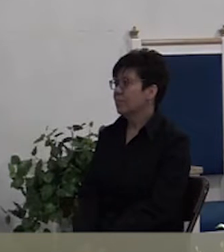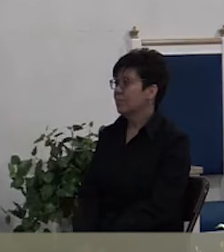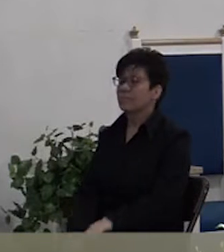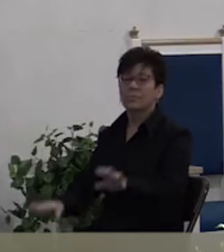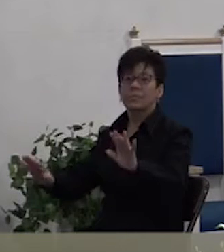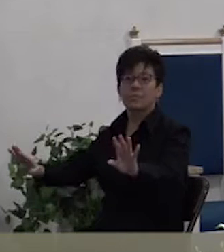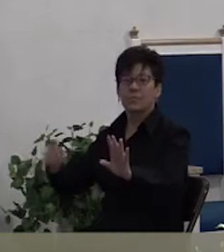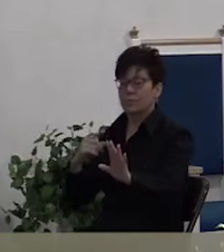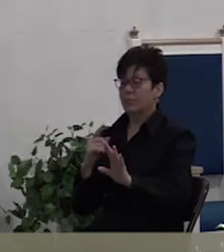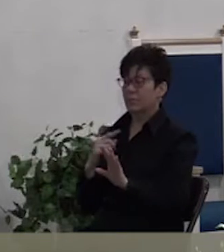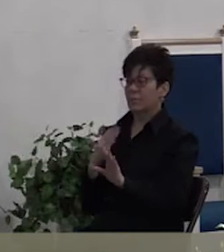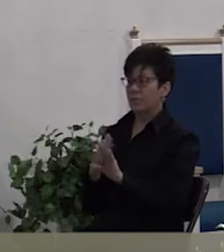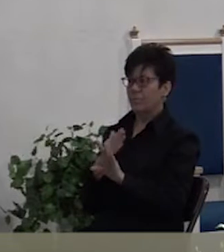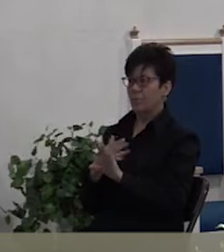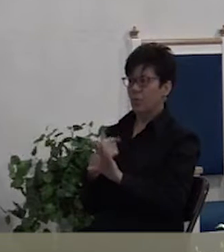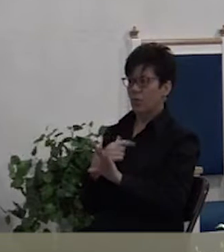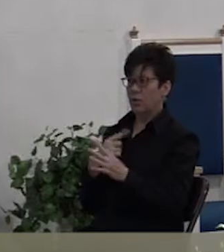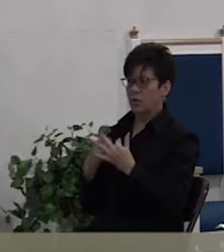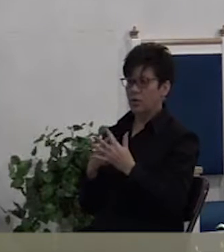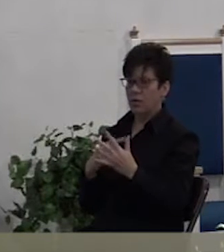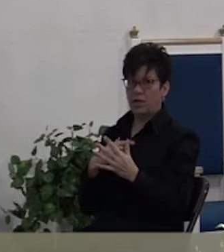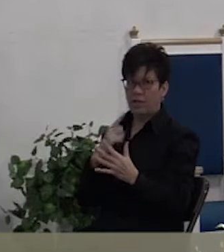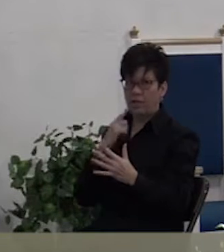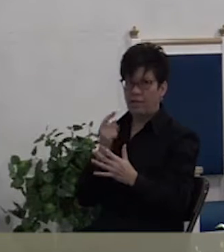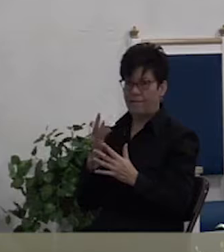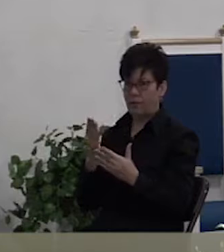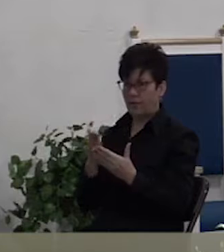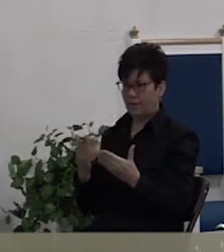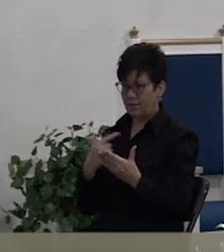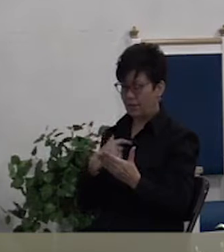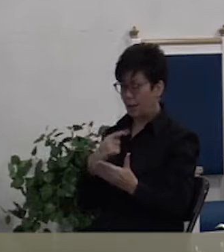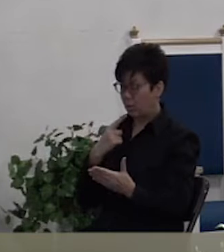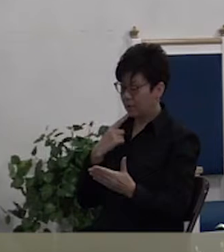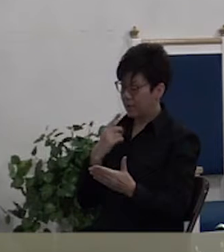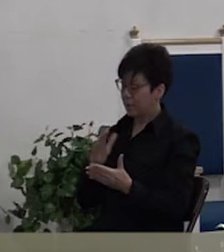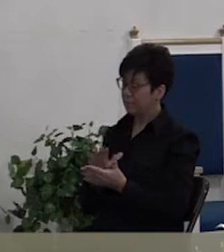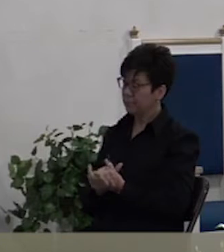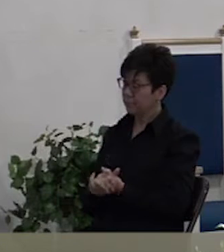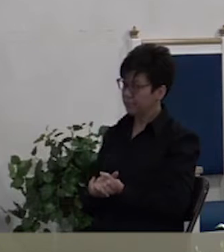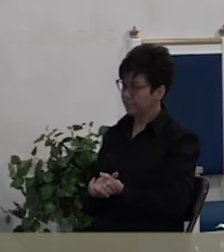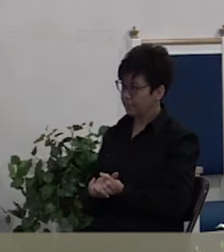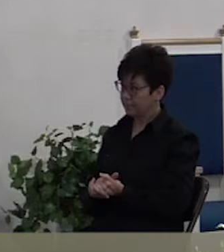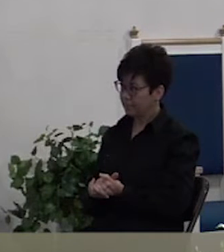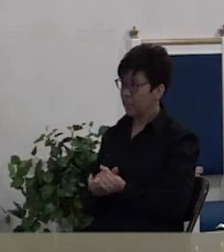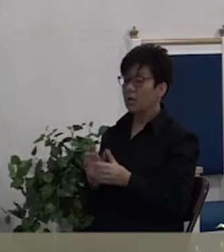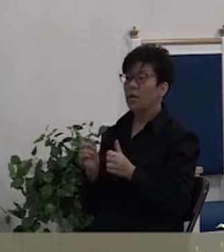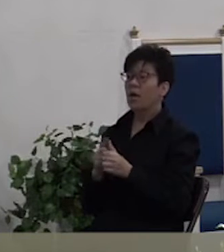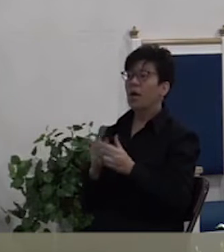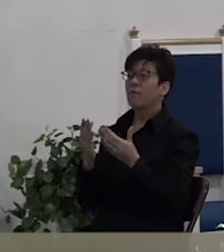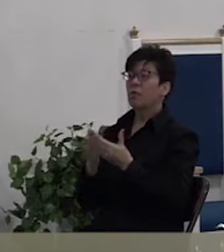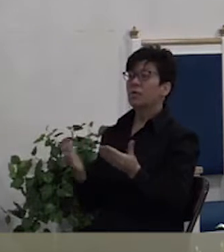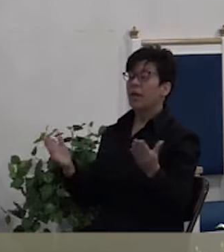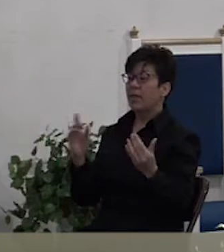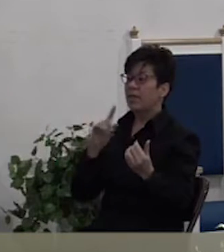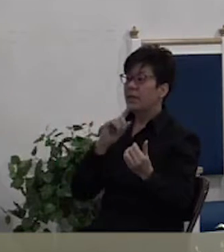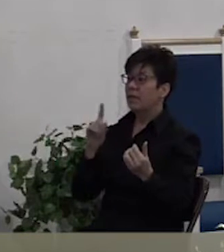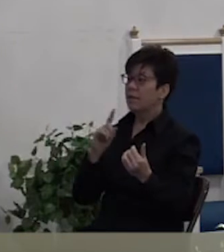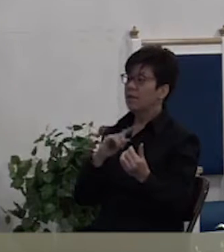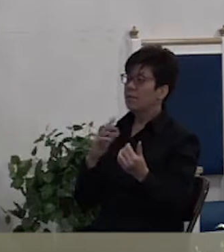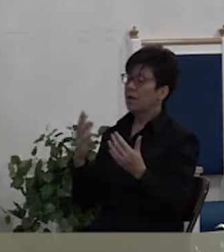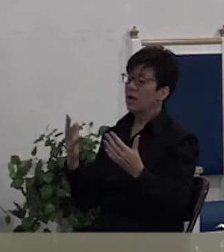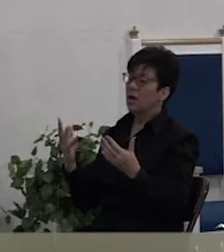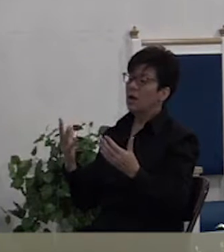Just before we start, I just have a couple of things I would like to say. The first thing is, I just